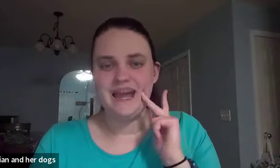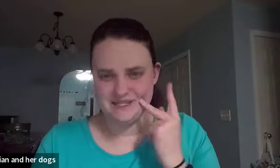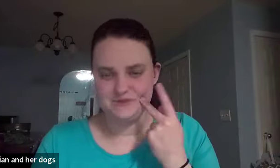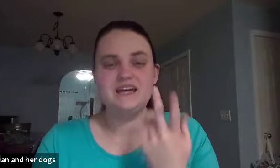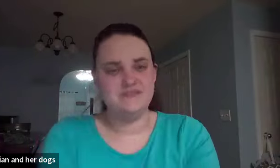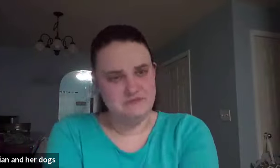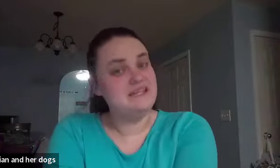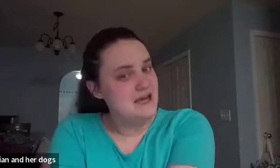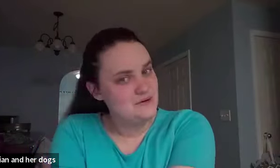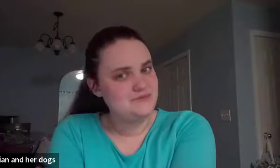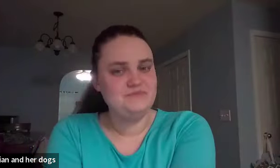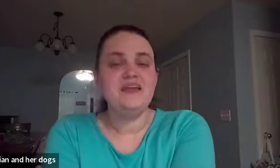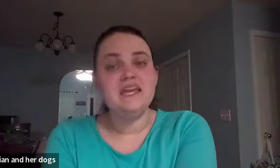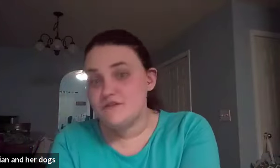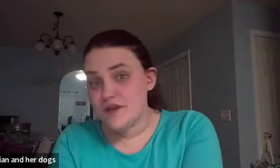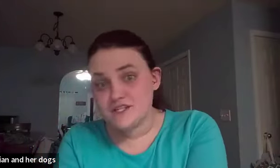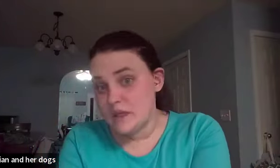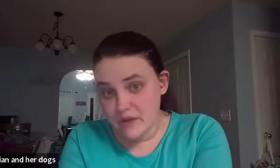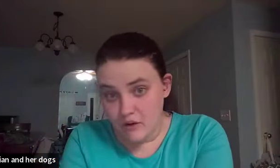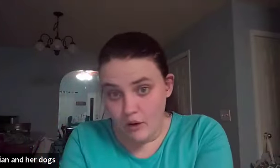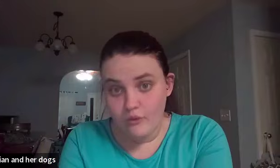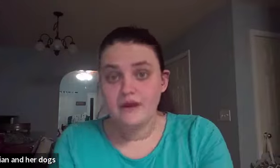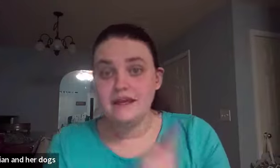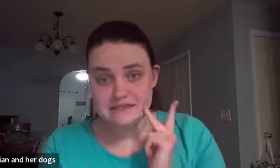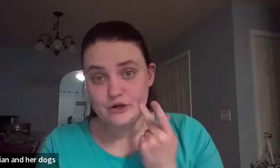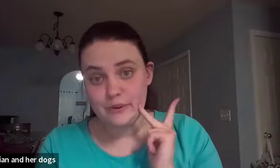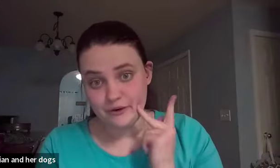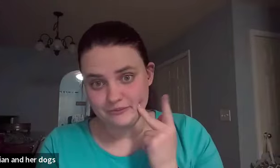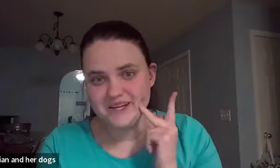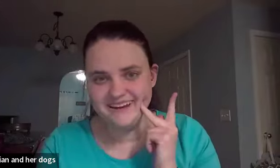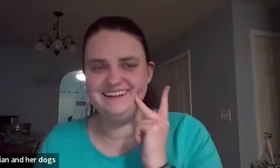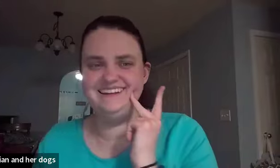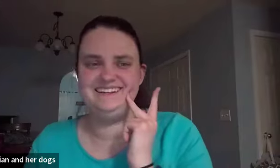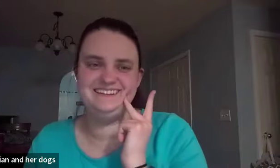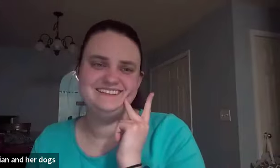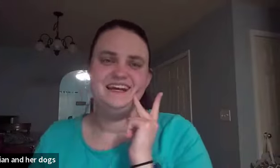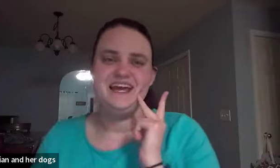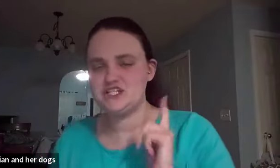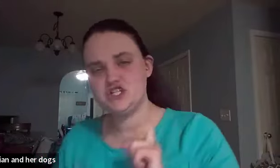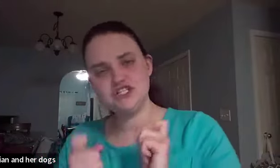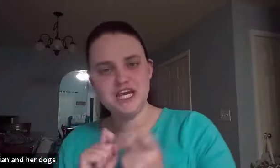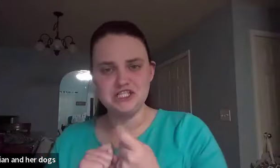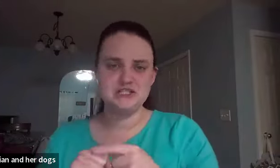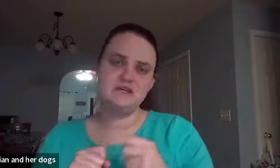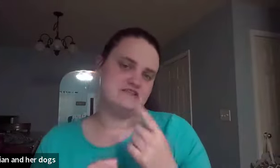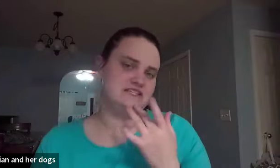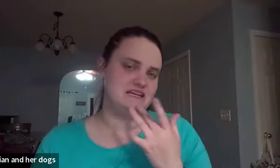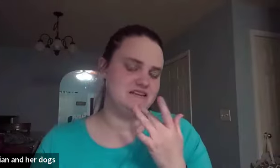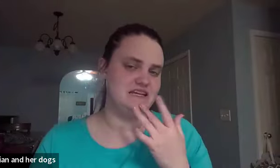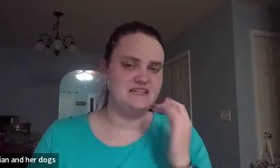And it's because of it being sour. Even if you have a sweet pickle, it's still pickle. It does not change just because of the taste